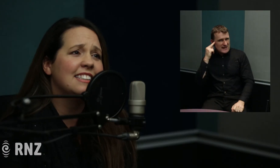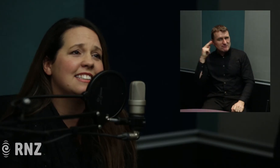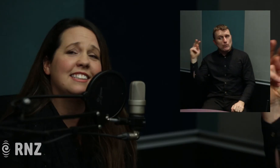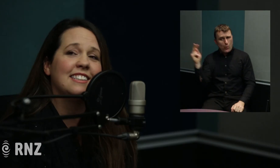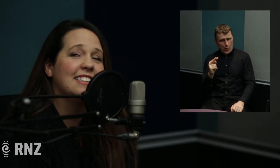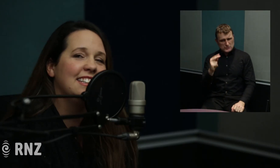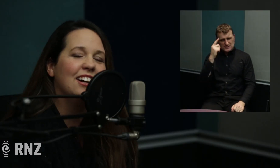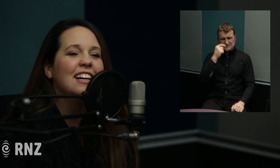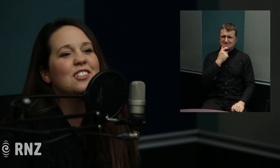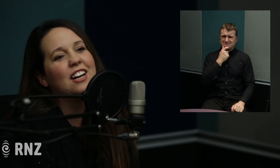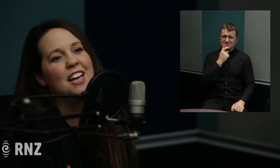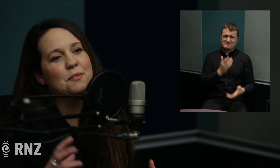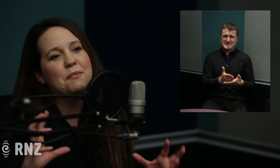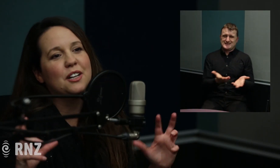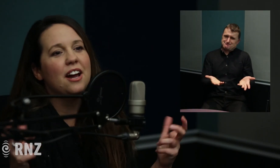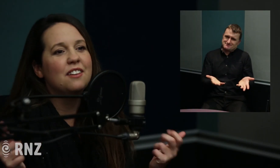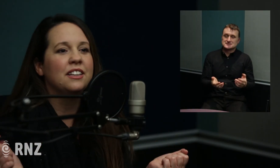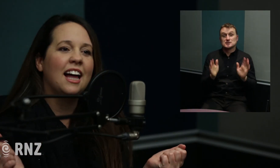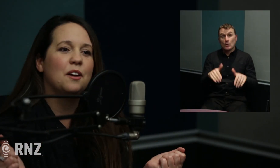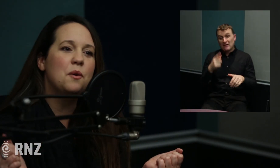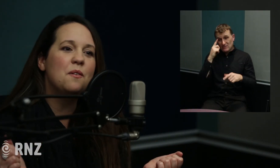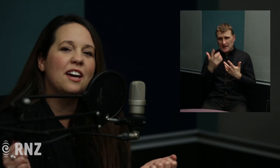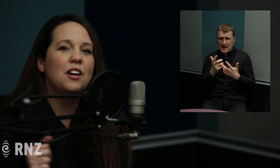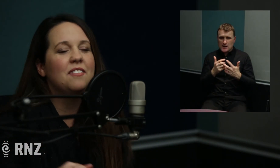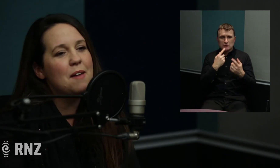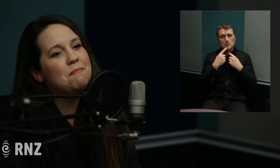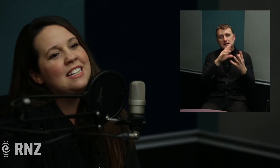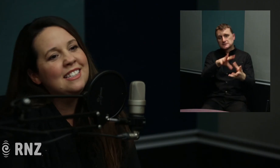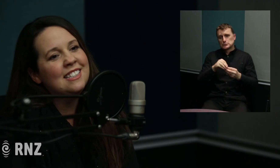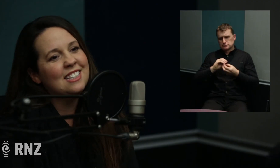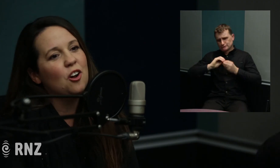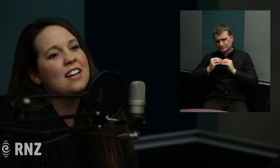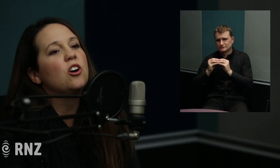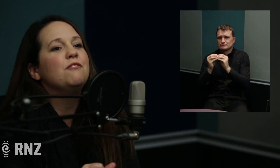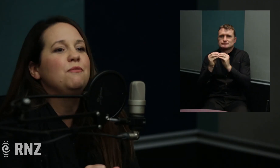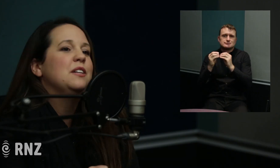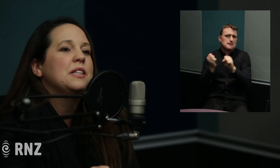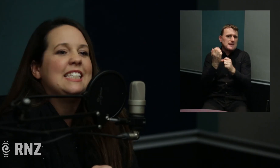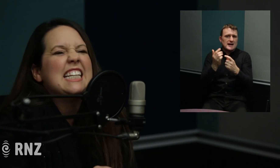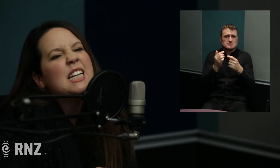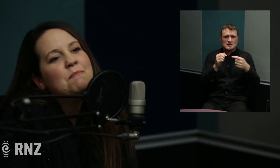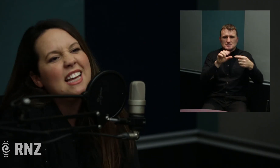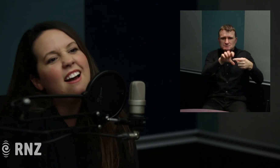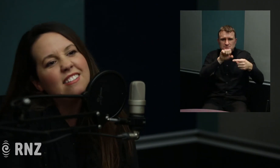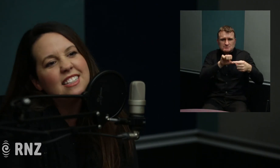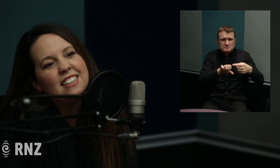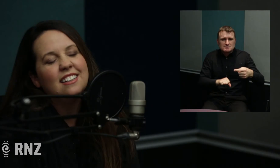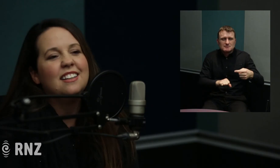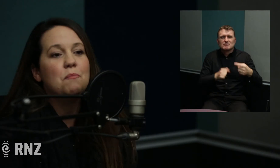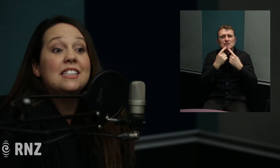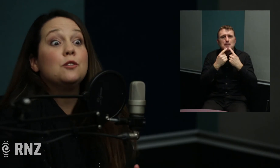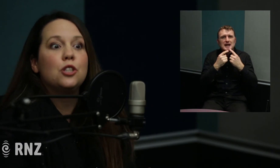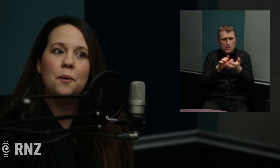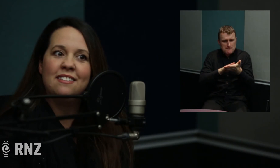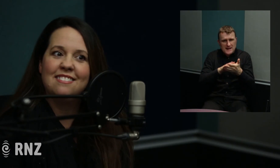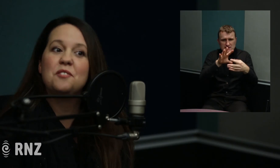really? That's just, you know. So you kind of have to be a bit creative and like, well, that means, you know, and try and get all these synonyms out, you